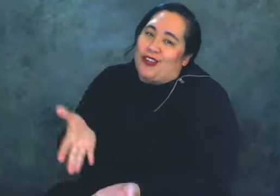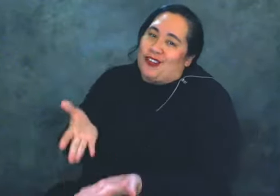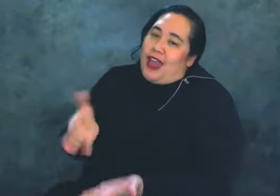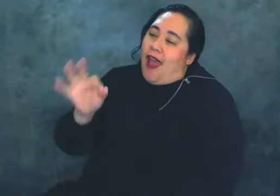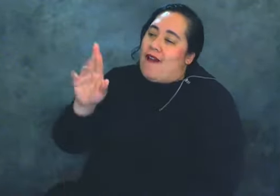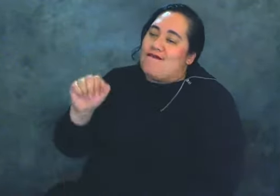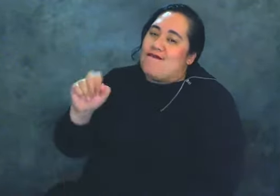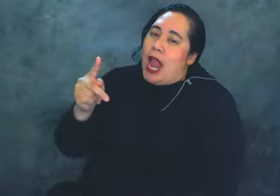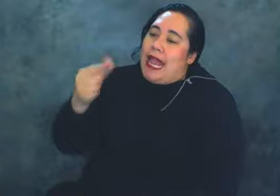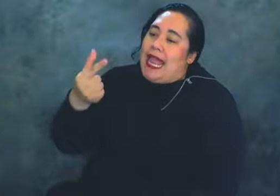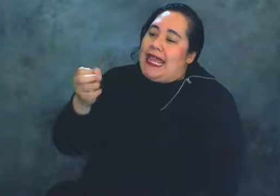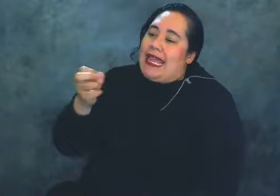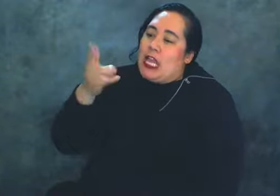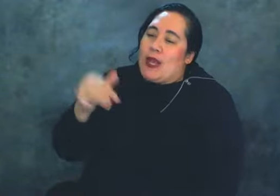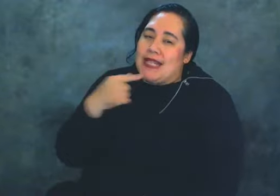Frank Gehry said to me, my mother pushed me.